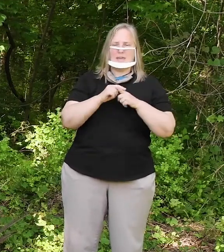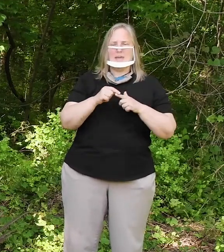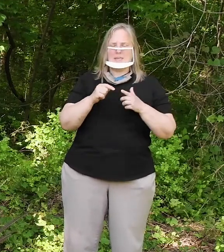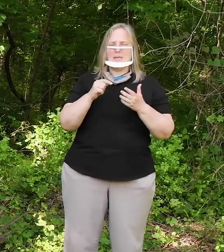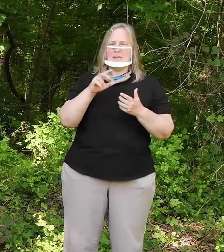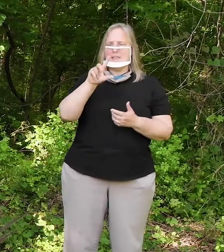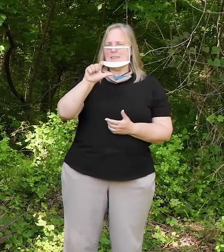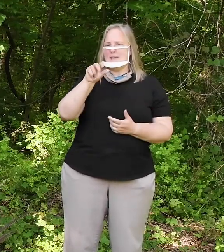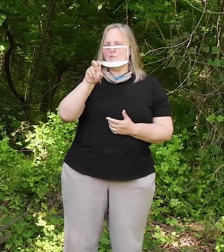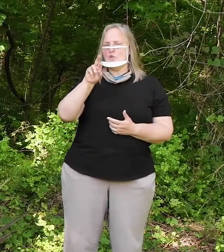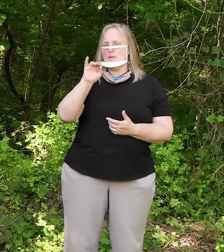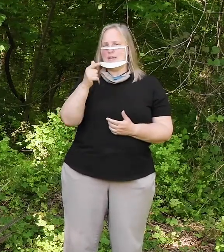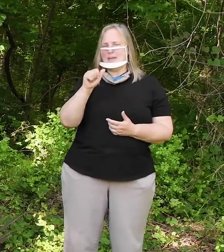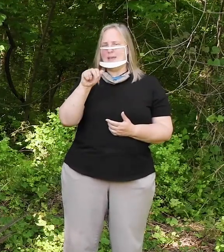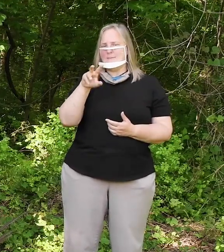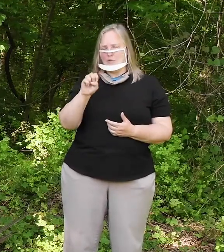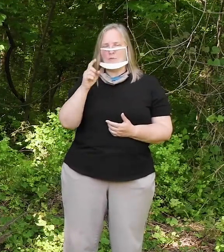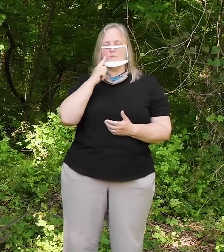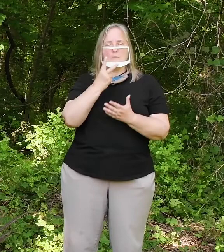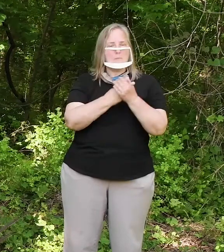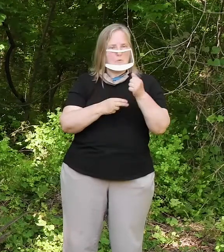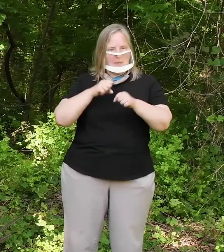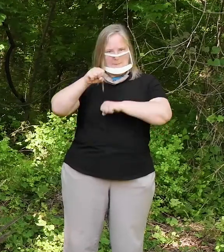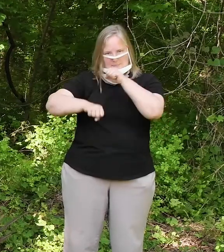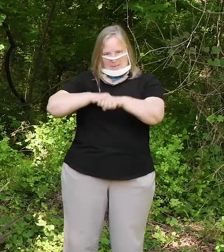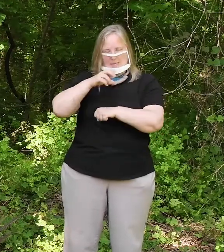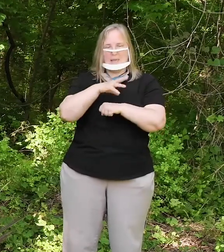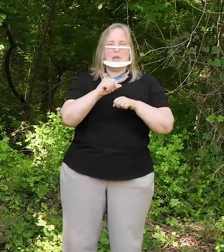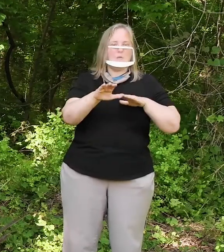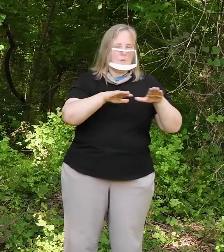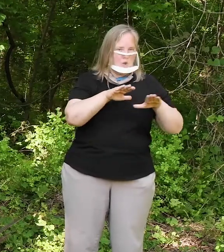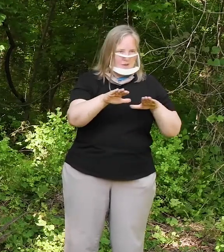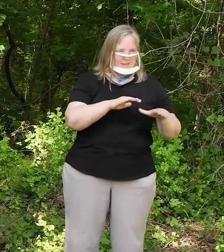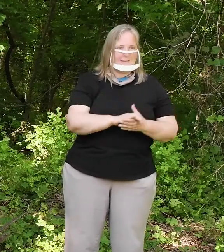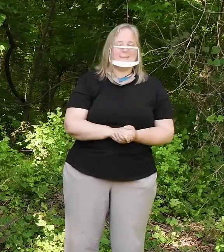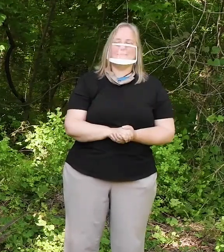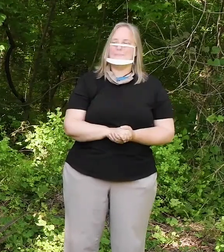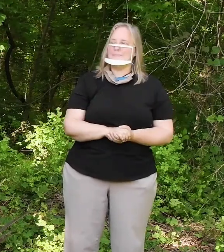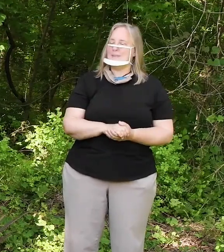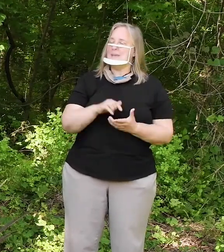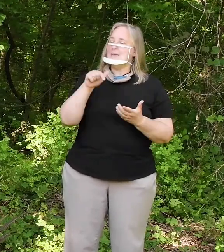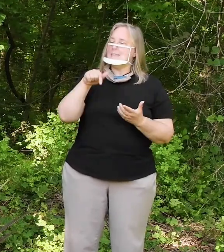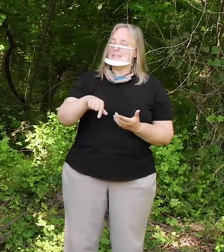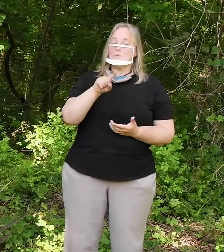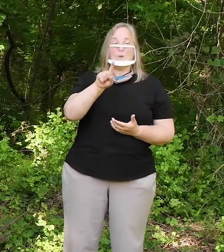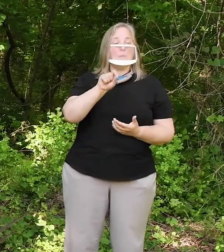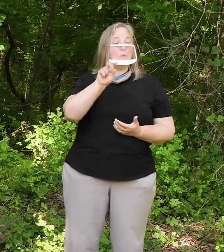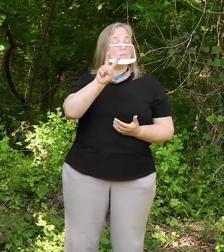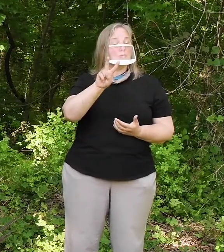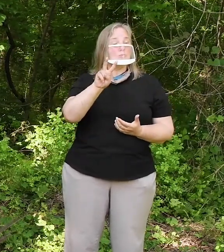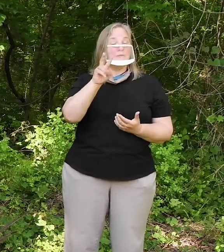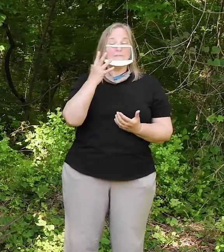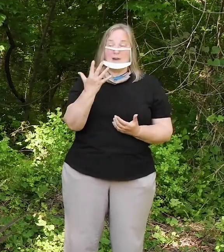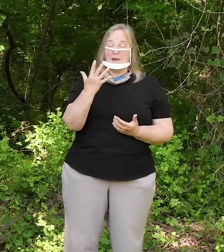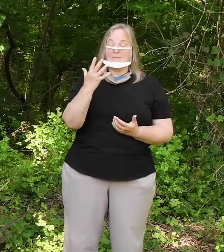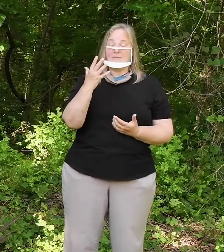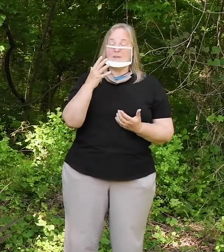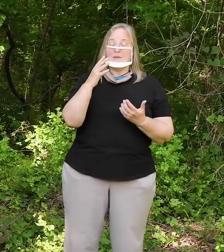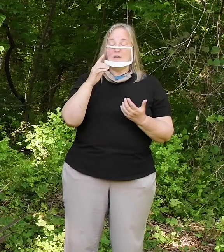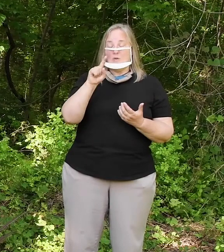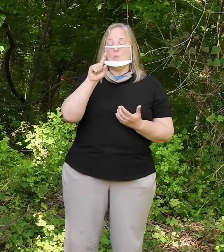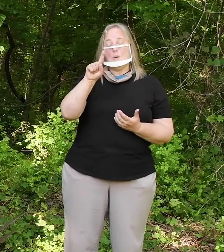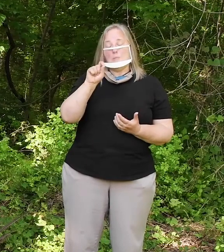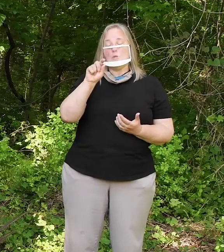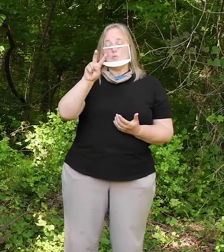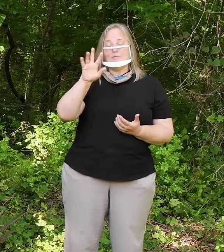Avenue for both biking and walking. This $1.25 million investment will